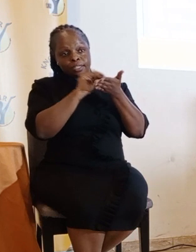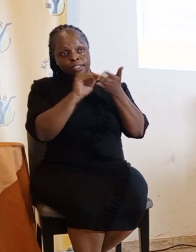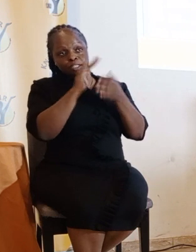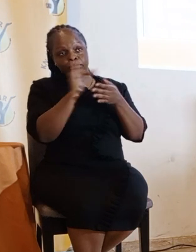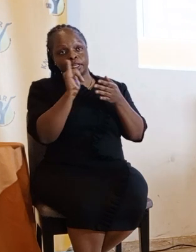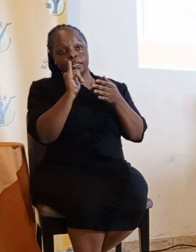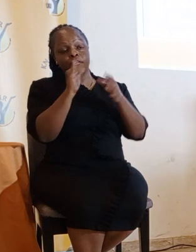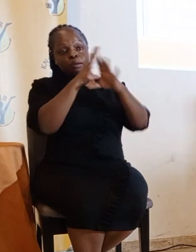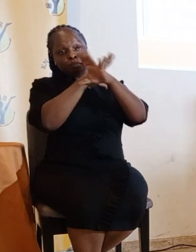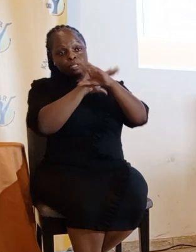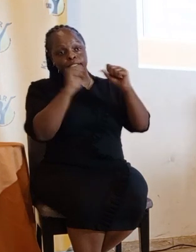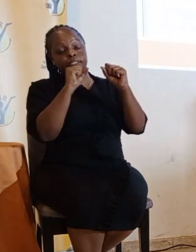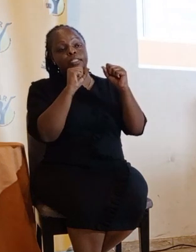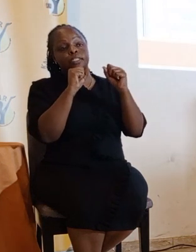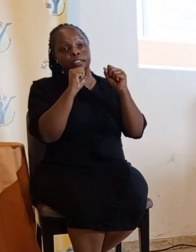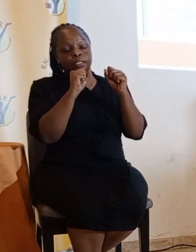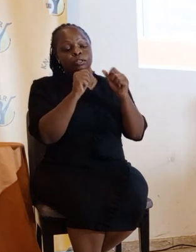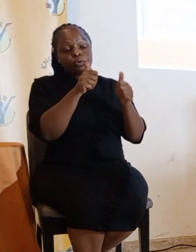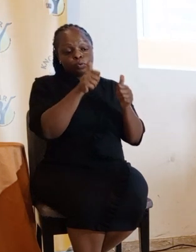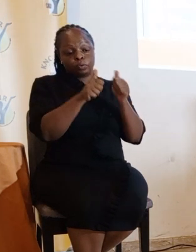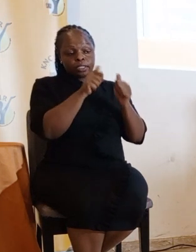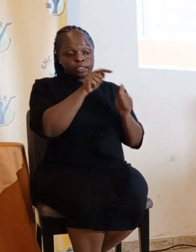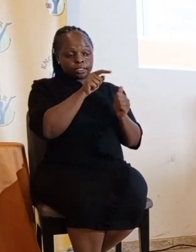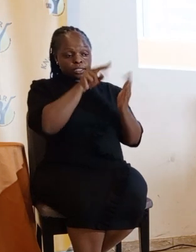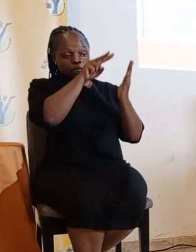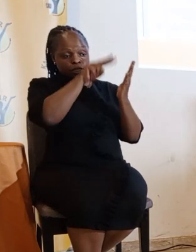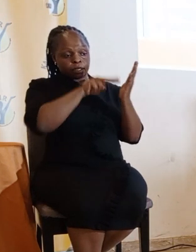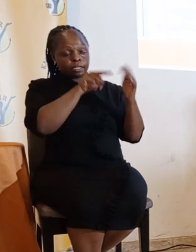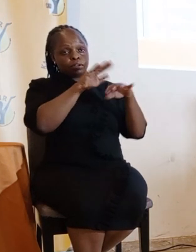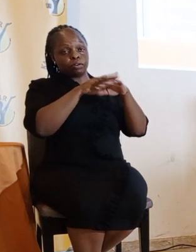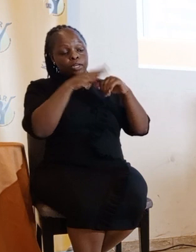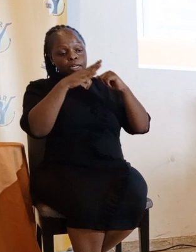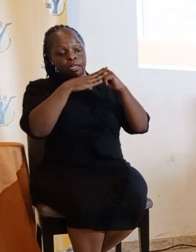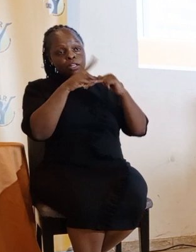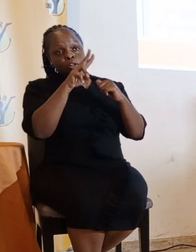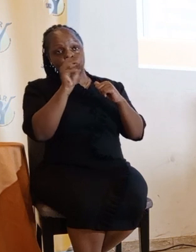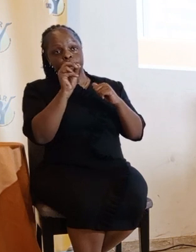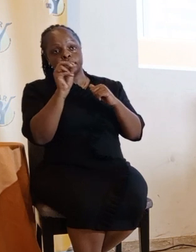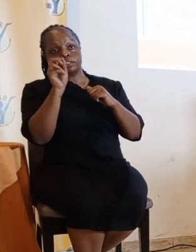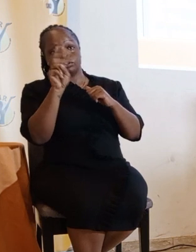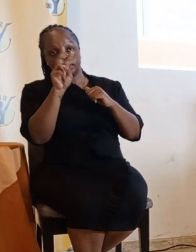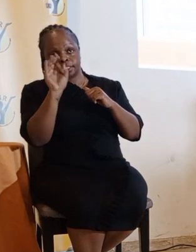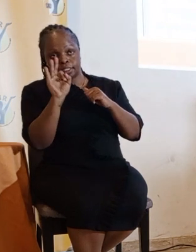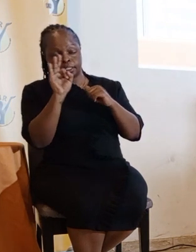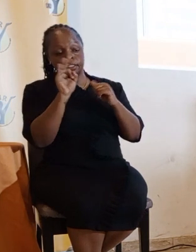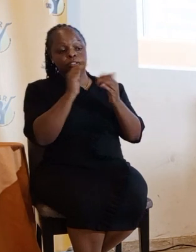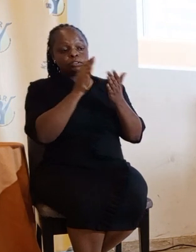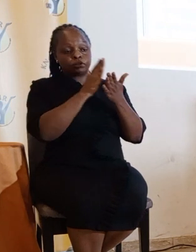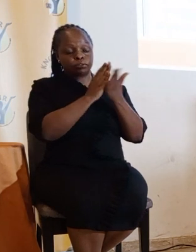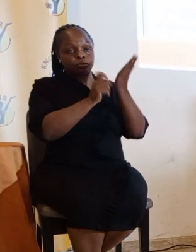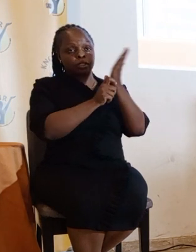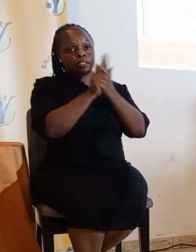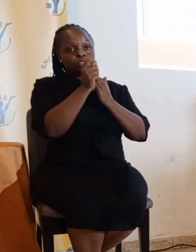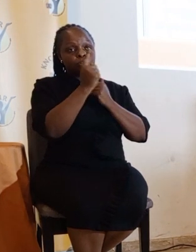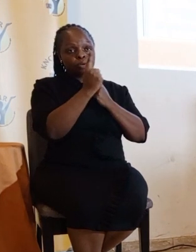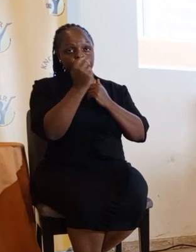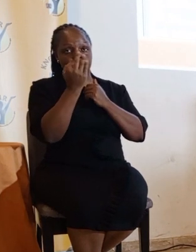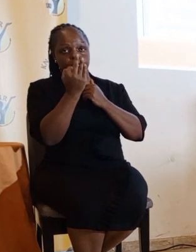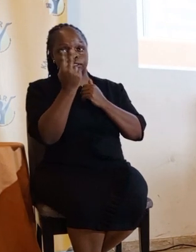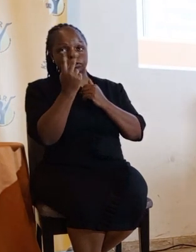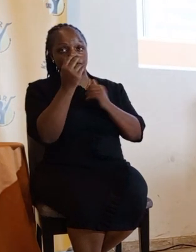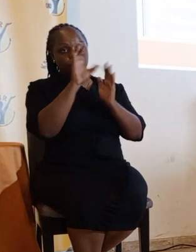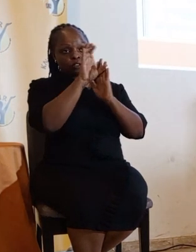His Excellency the President, which he read on the November 9, 2023, pursuant to Article 132